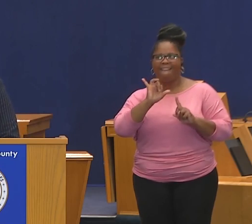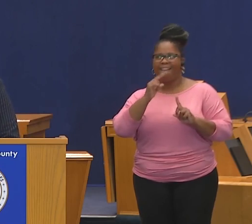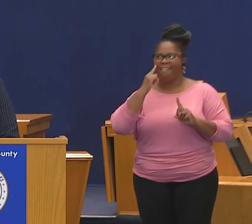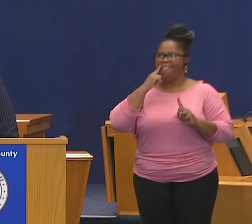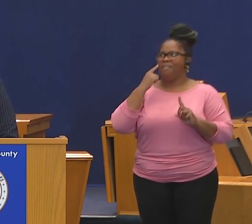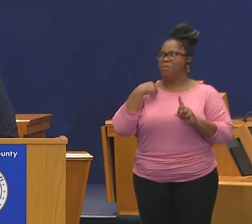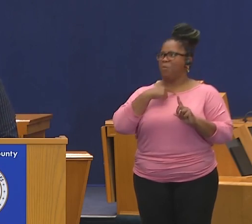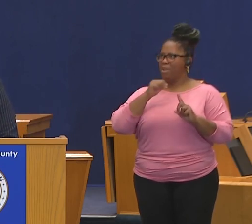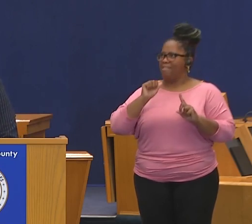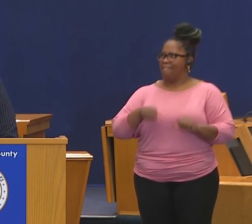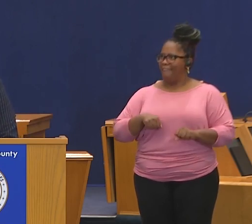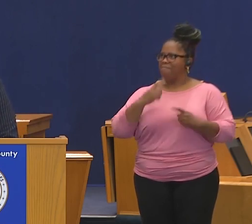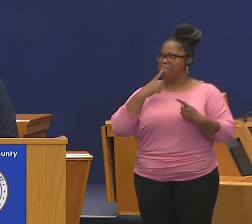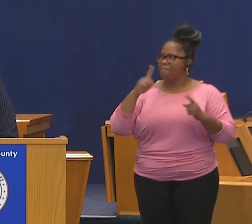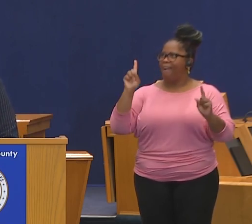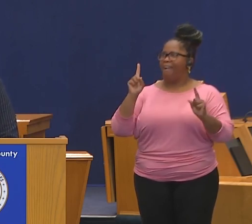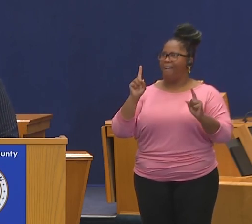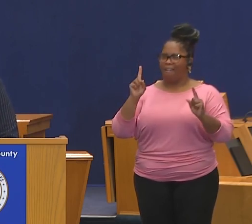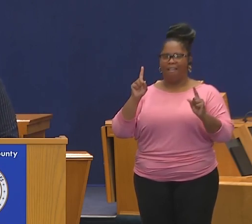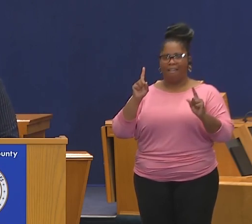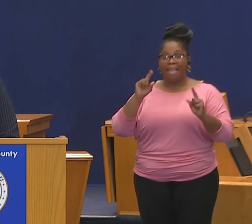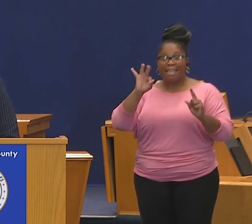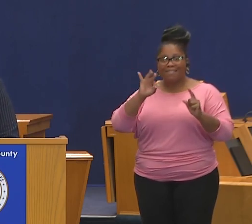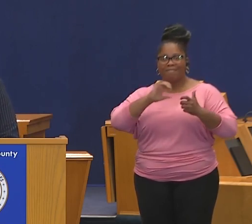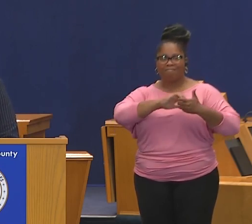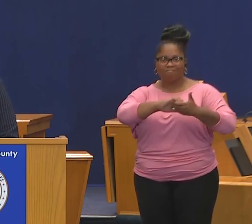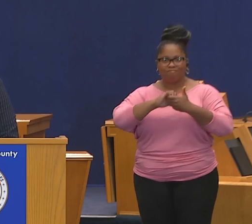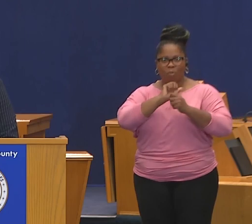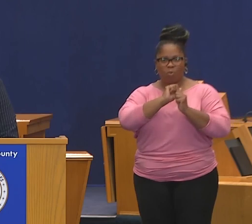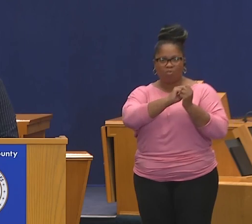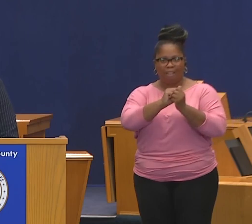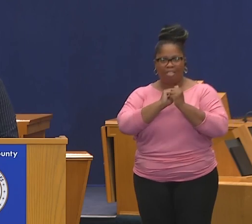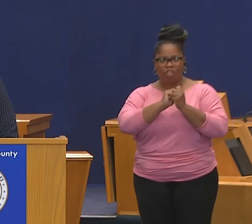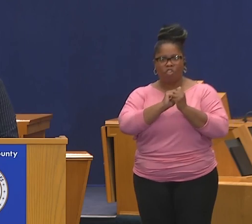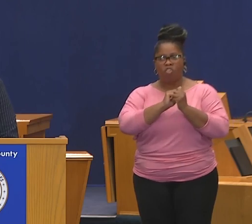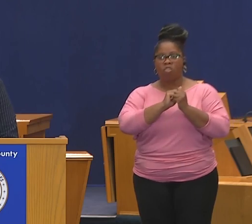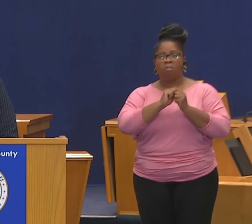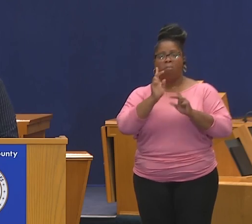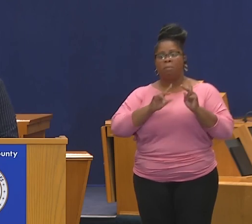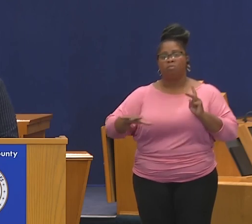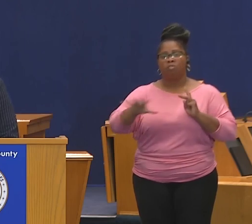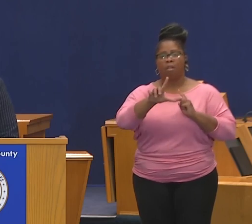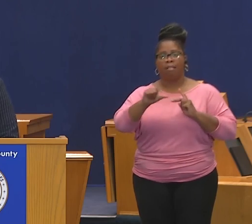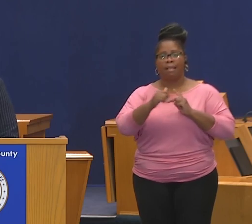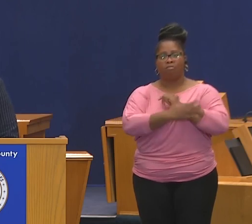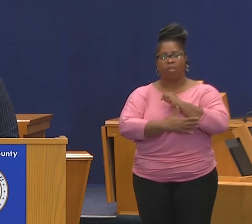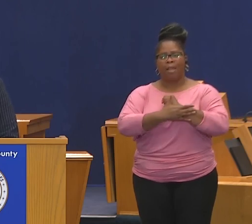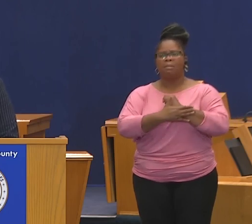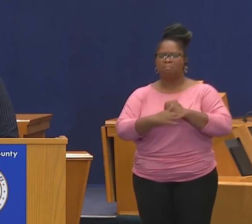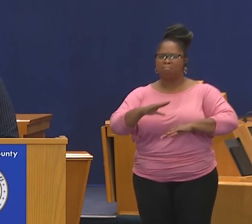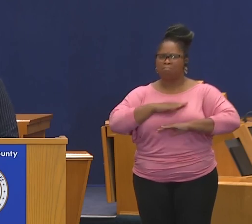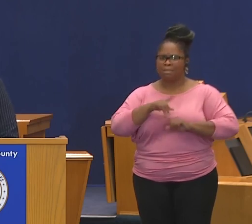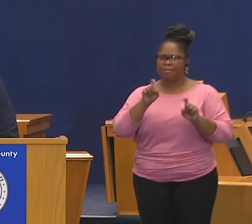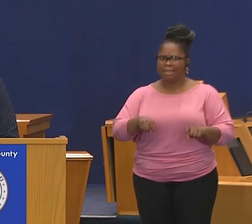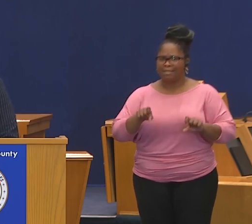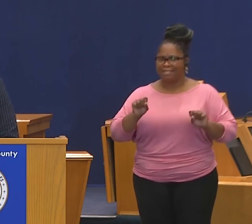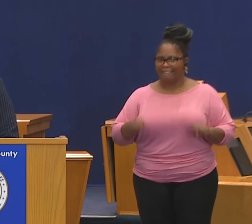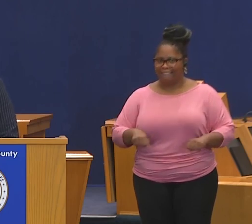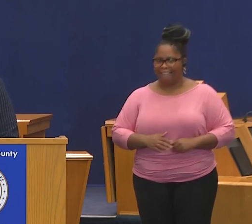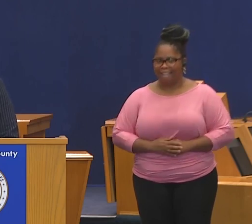very much when we work together. We can meet the needs of people across Los Angeles County. I'm certain now more than